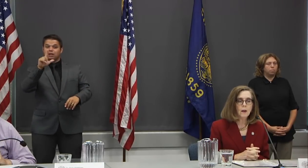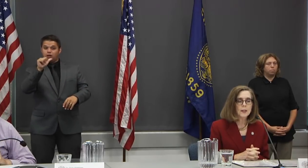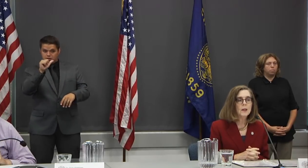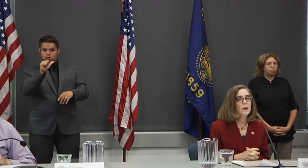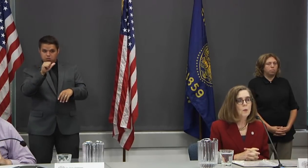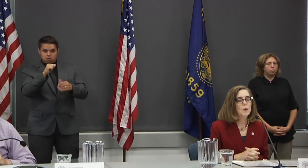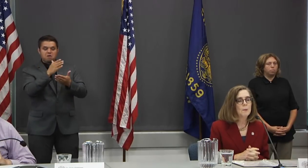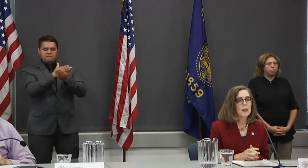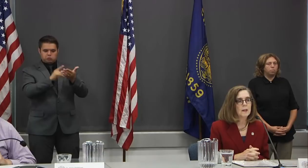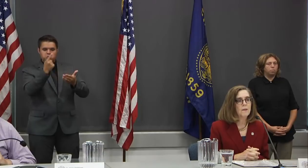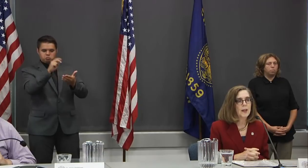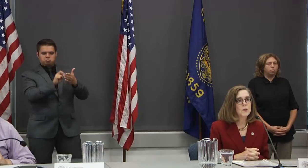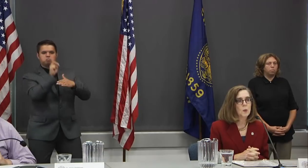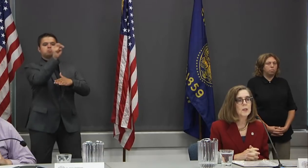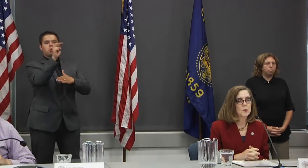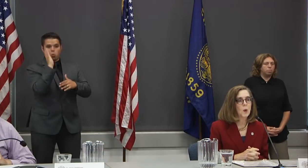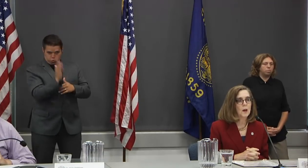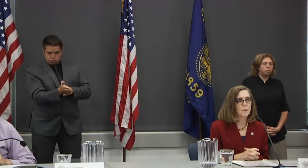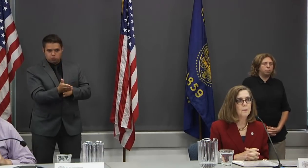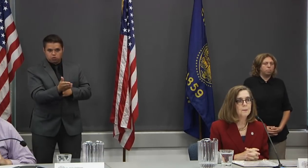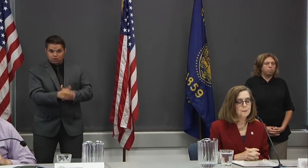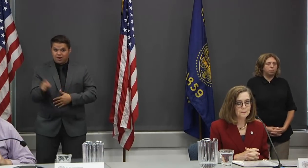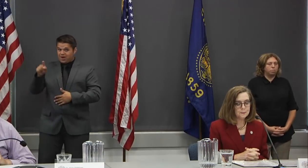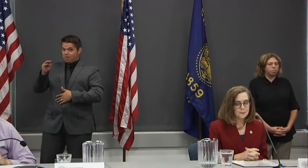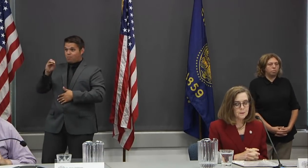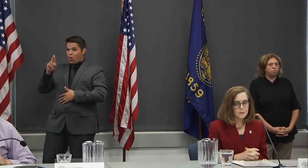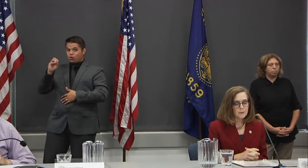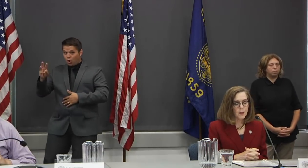Malheur County will remain in Phase 1 as well.